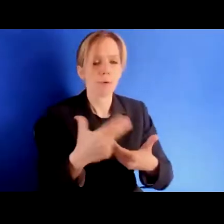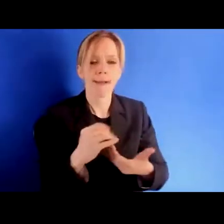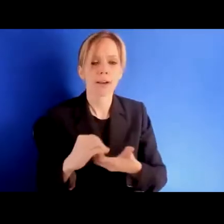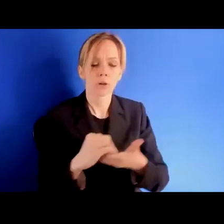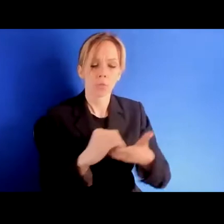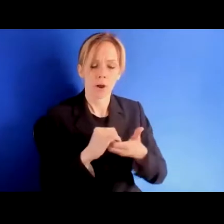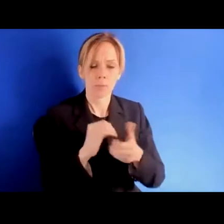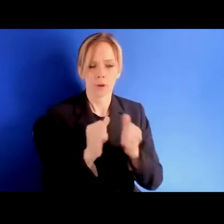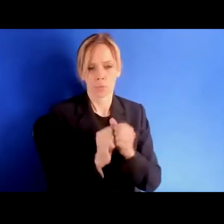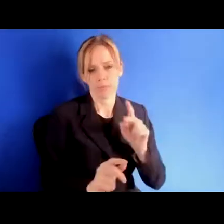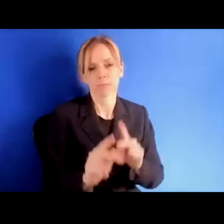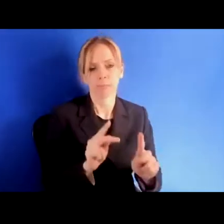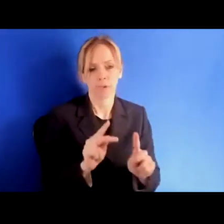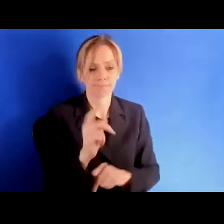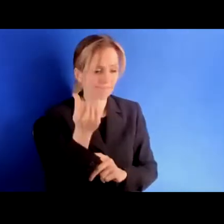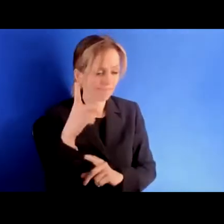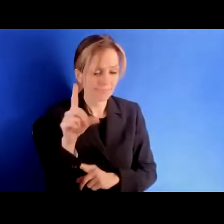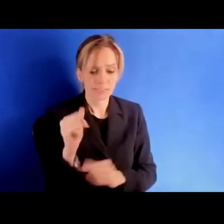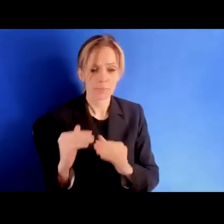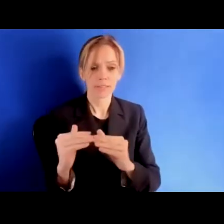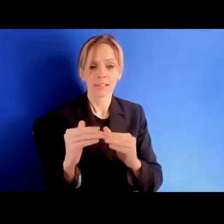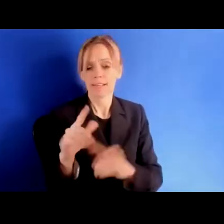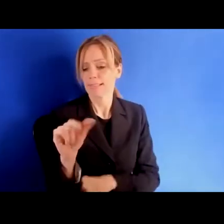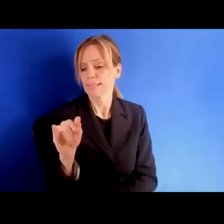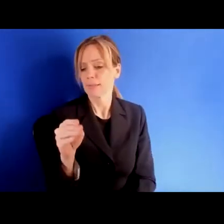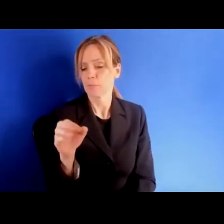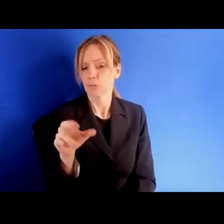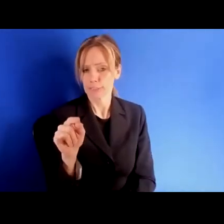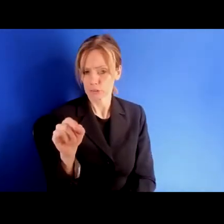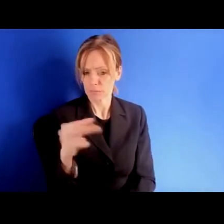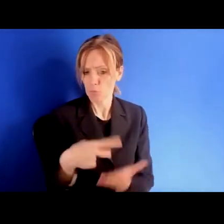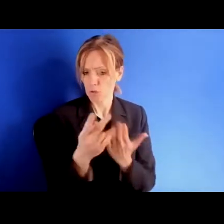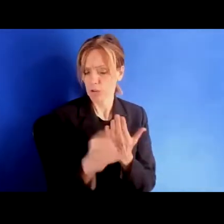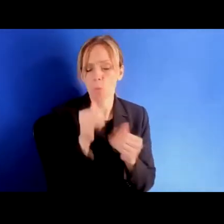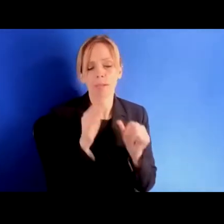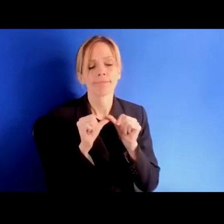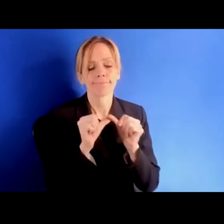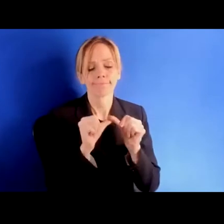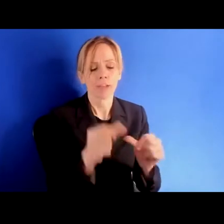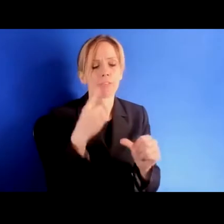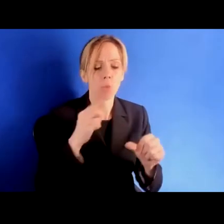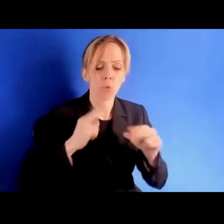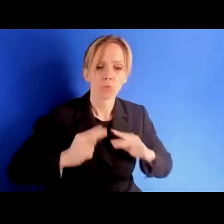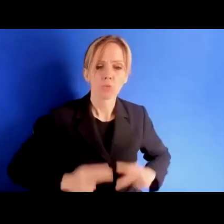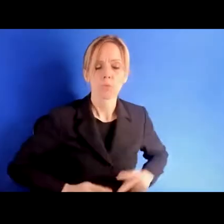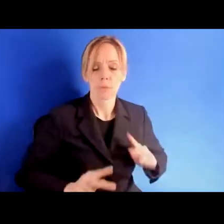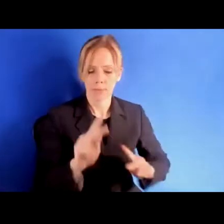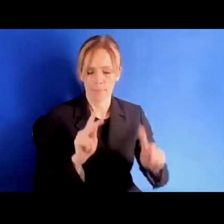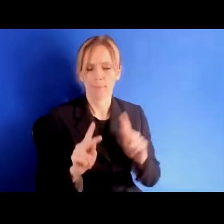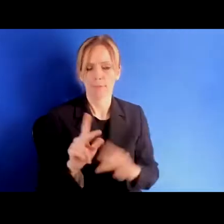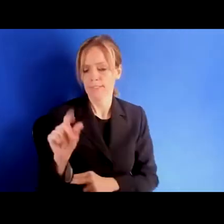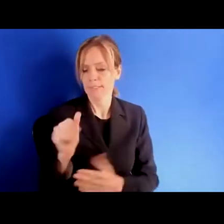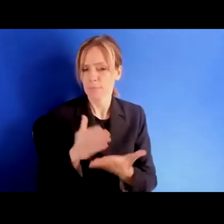Ultimately, disability liberation is an ongoing project for humanity, where the disability rights movement served to